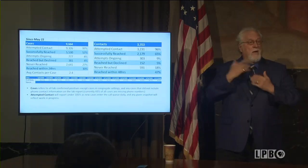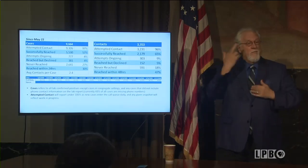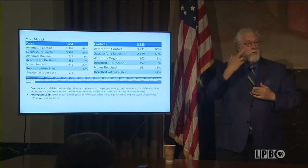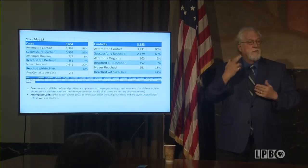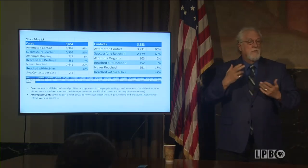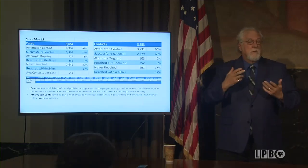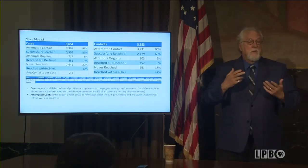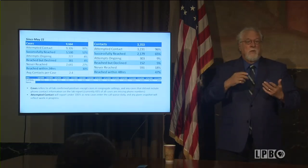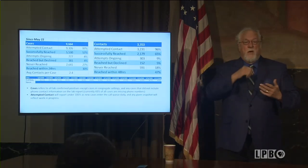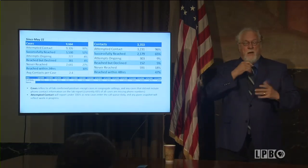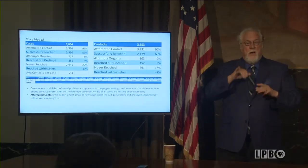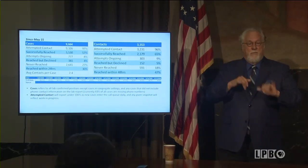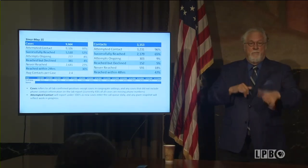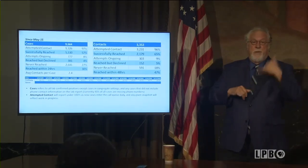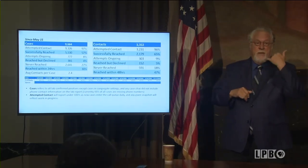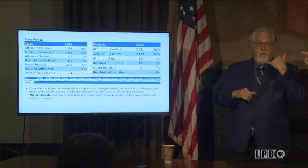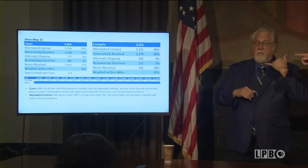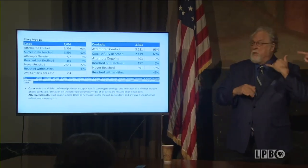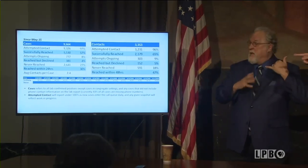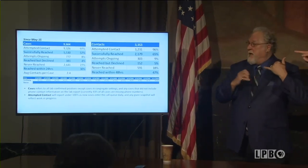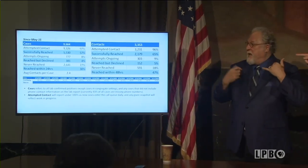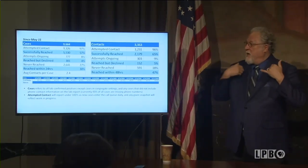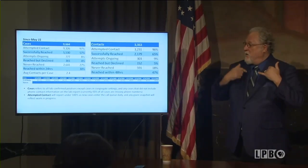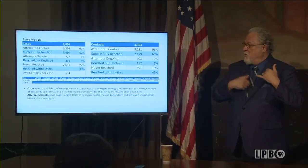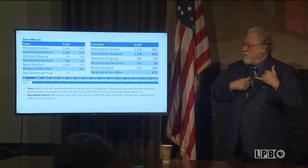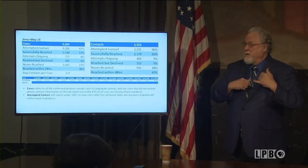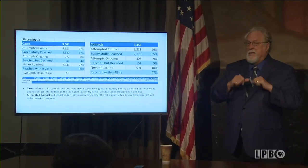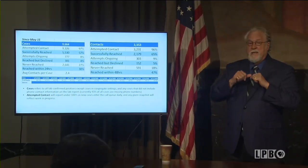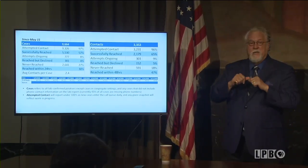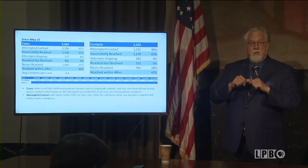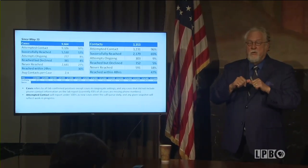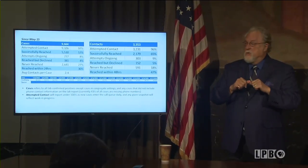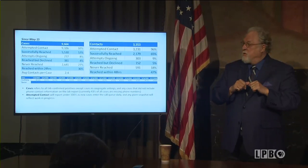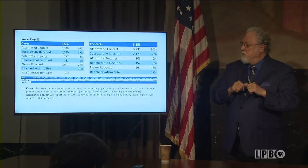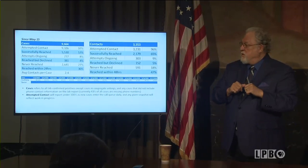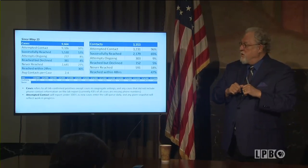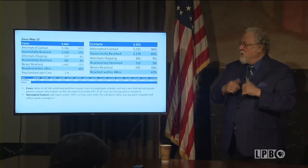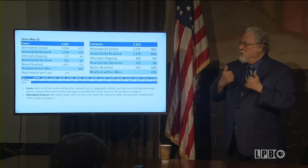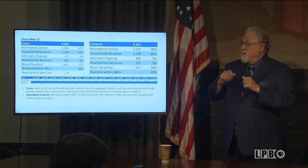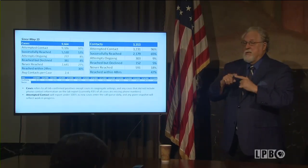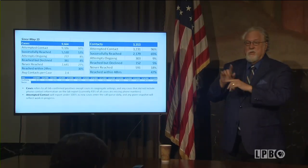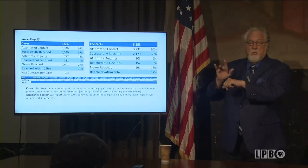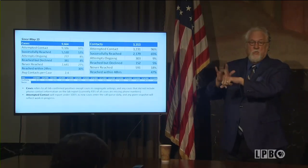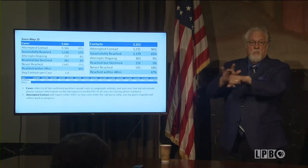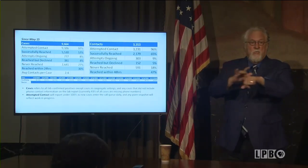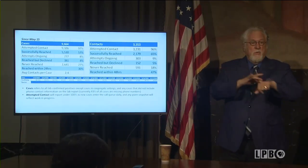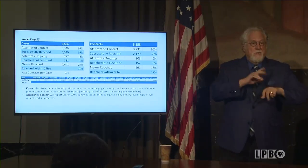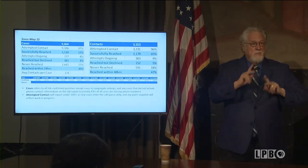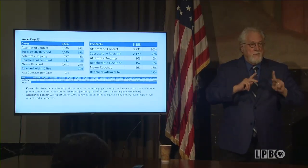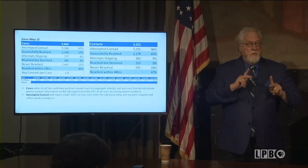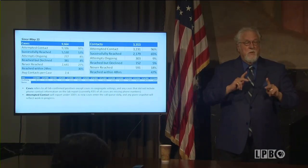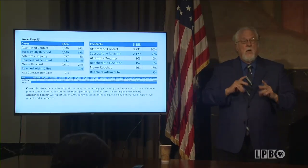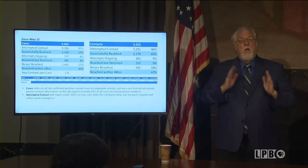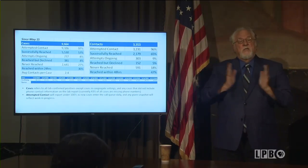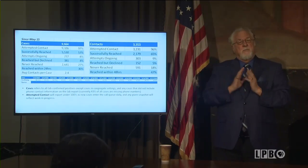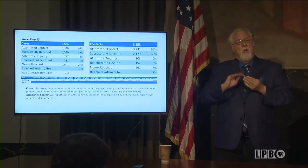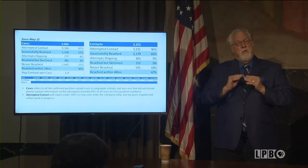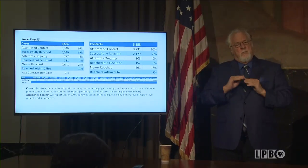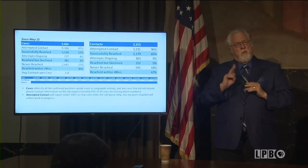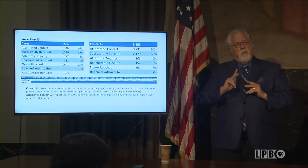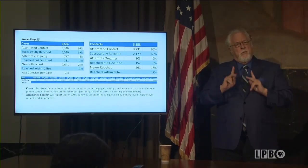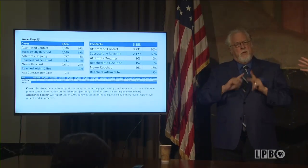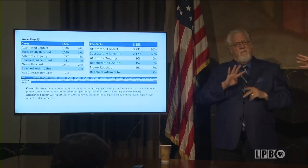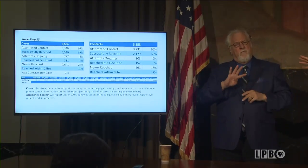really picking up. And we're continuing to, as you see, attempt to reach out to folks. A small number of people,